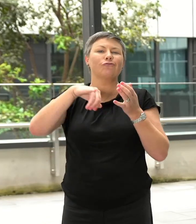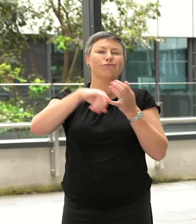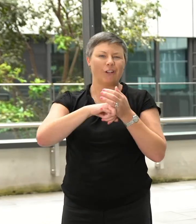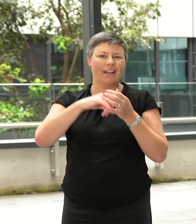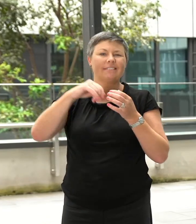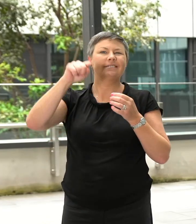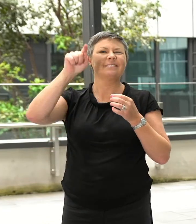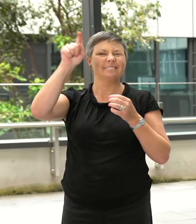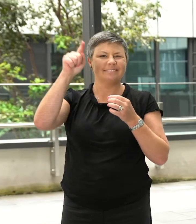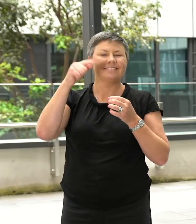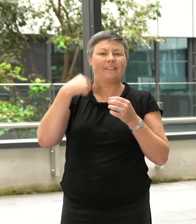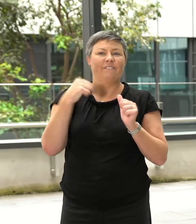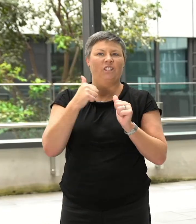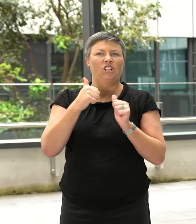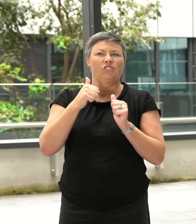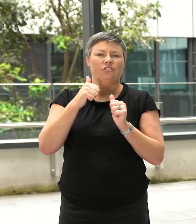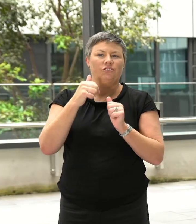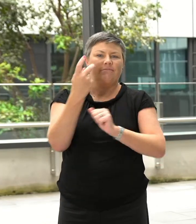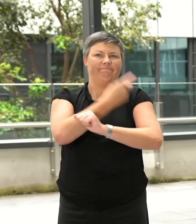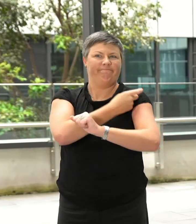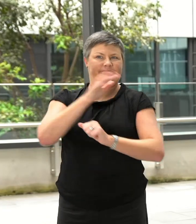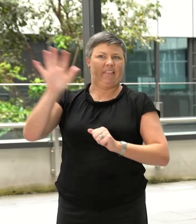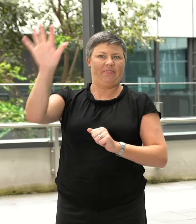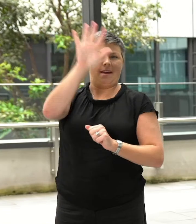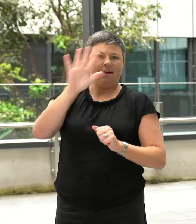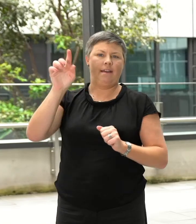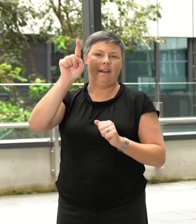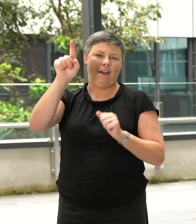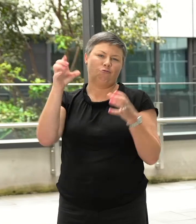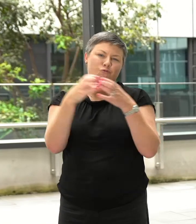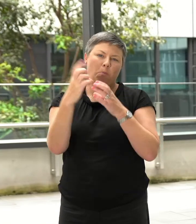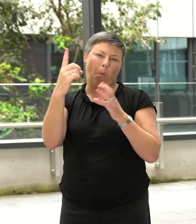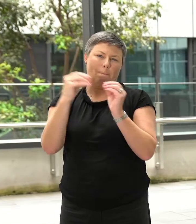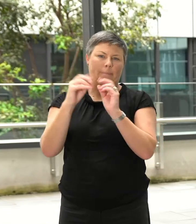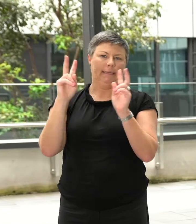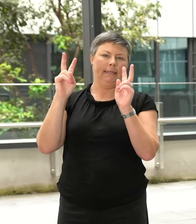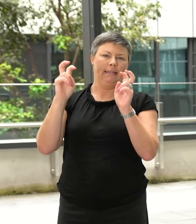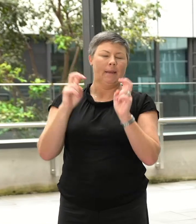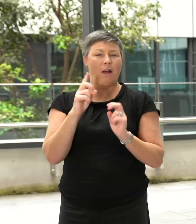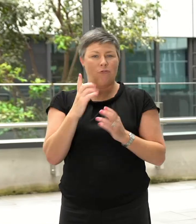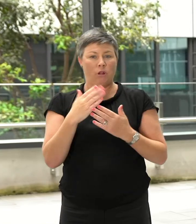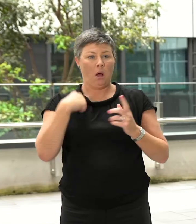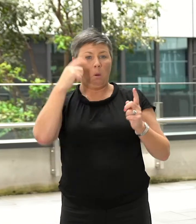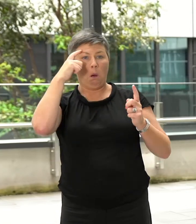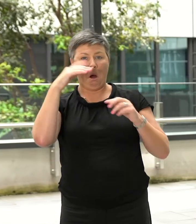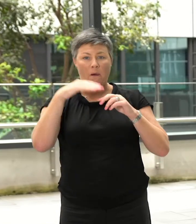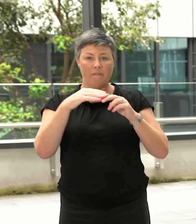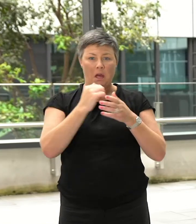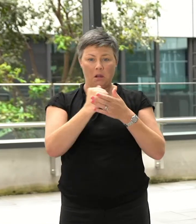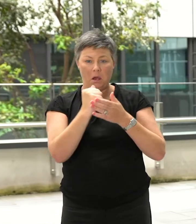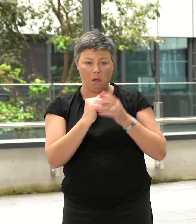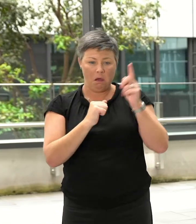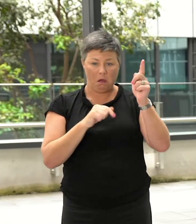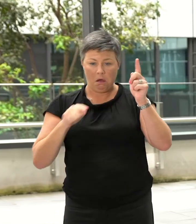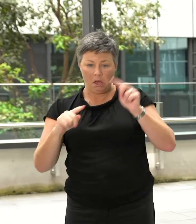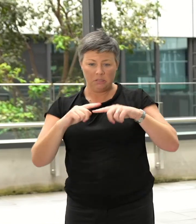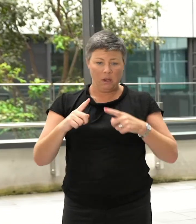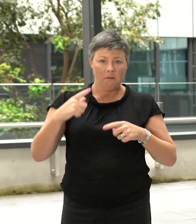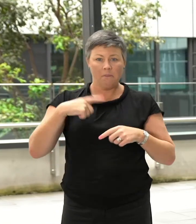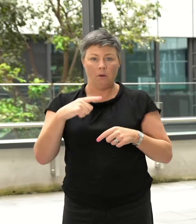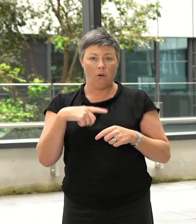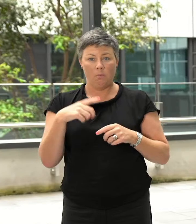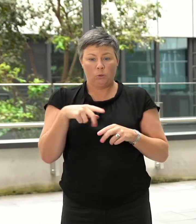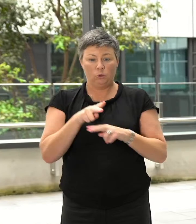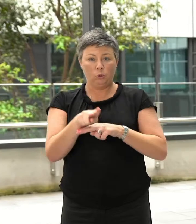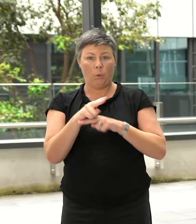specific breakdown yet, but importantly, I'm also not getting hung up on the numbers between 1A and 1B, because in 2 weeks' time,